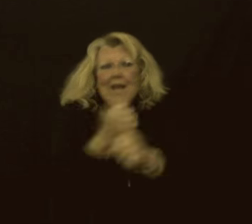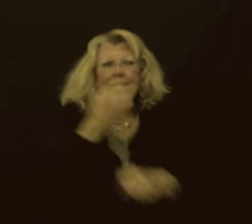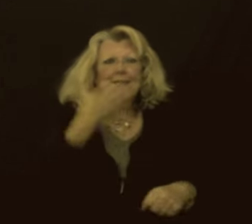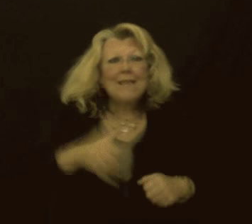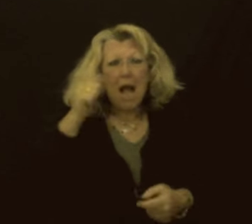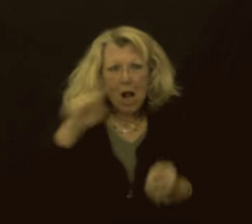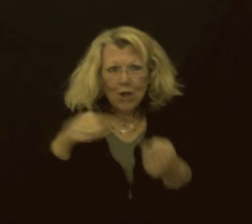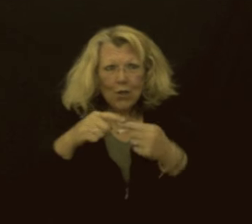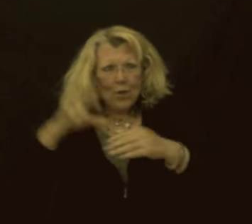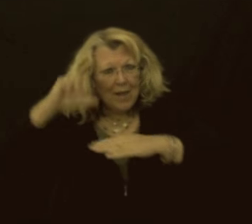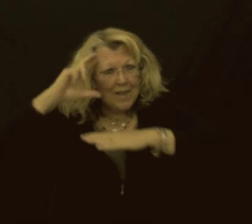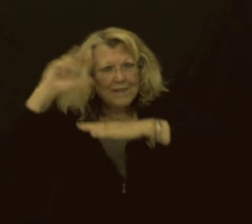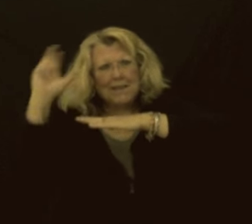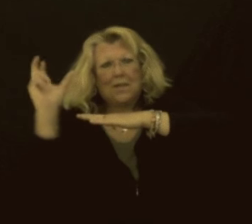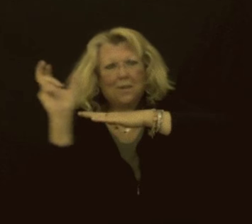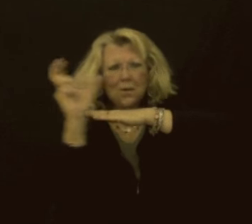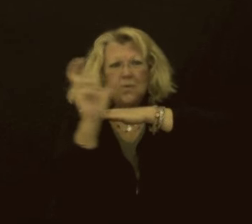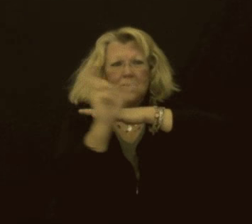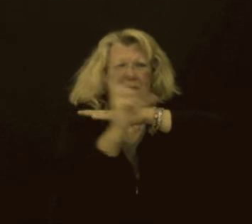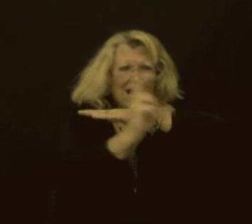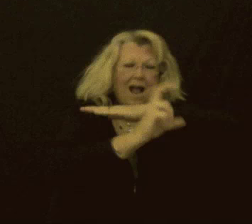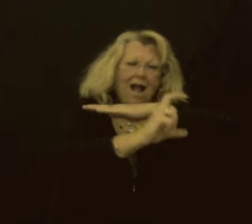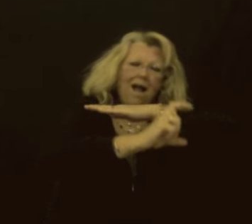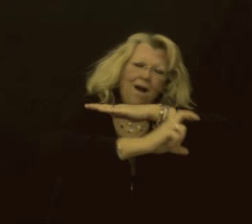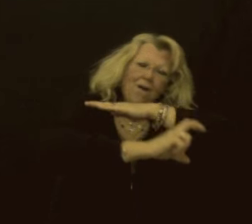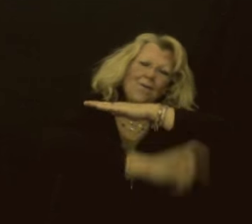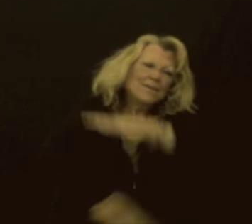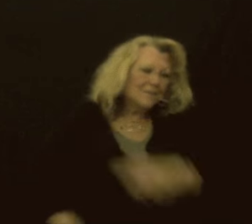gets hotter when the sun goes down.